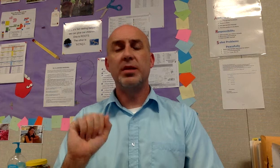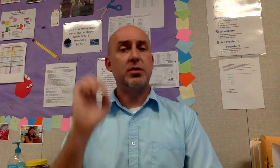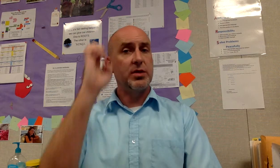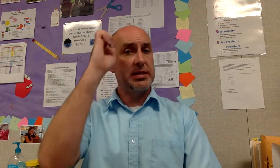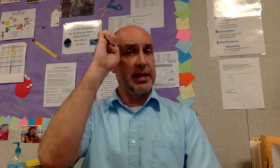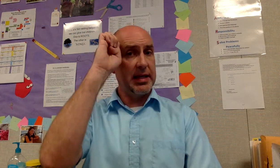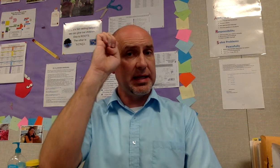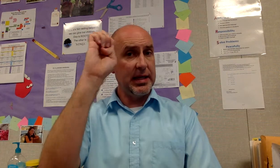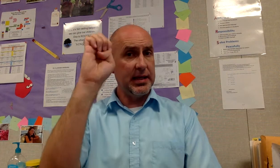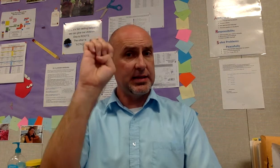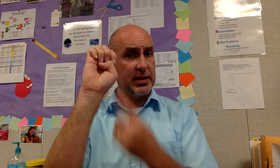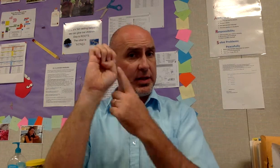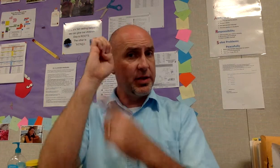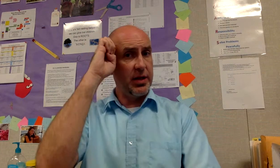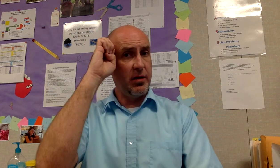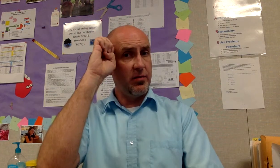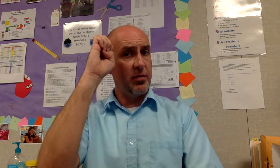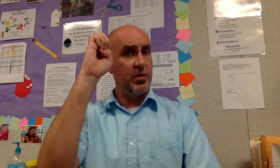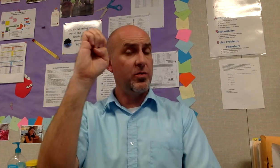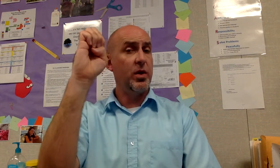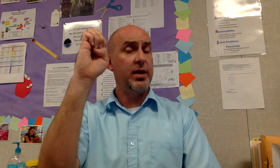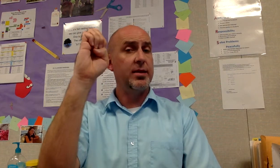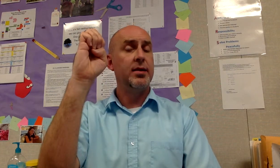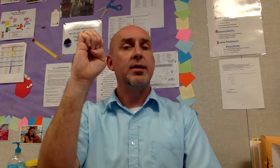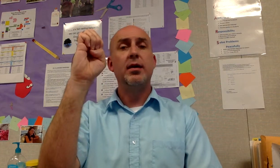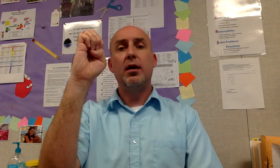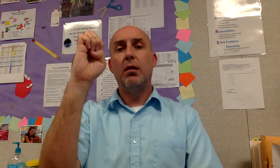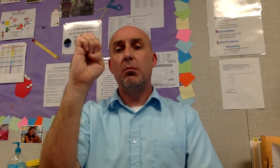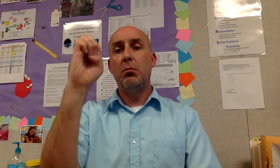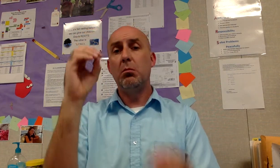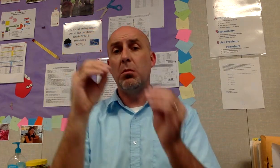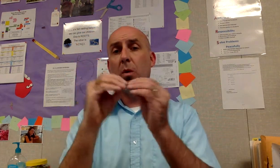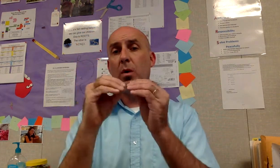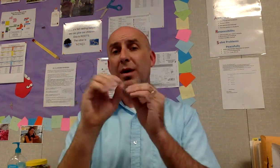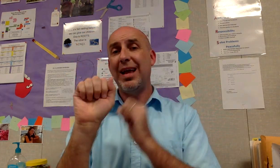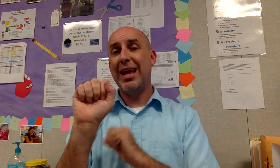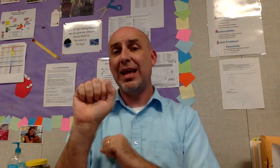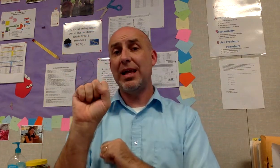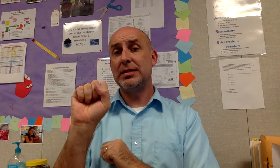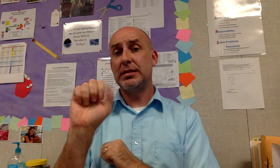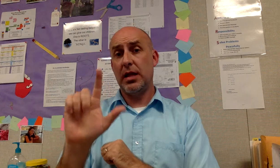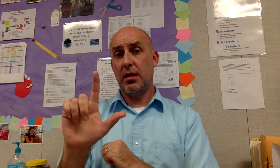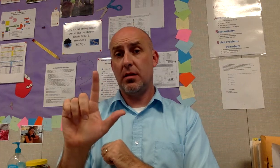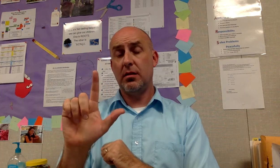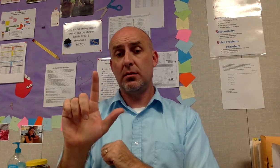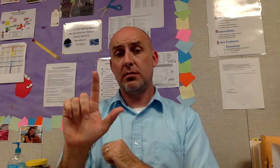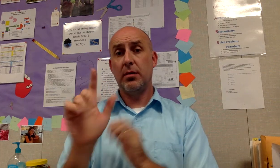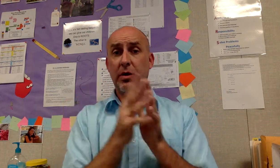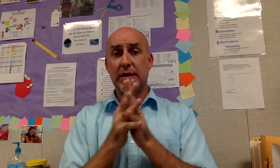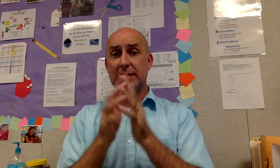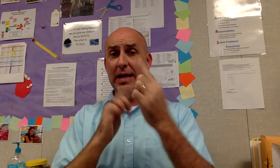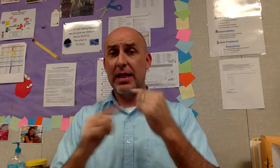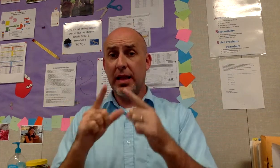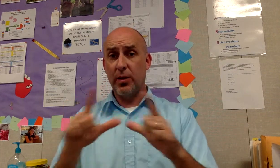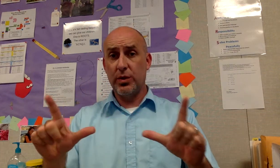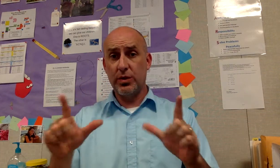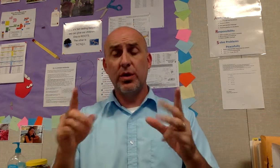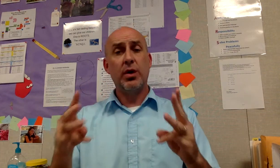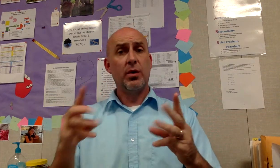you can sign he, it's a letter E on the forehead. A more ASL, American Sign Language,